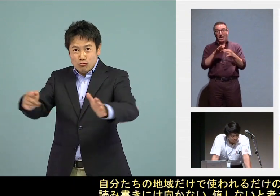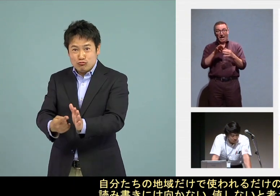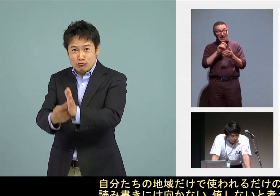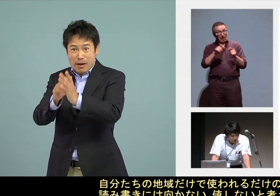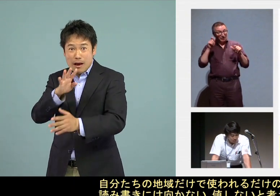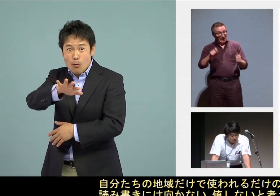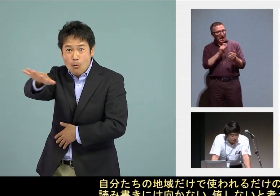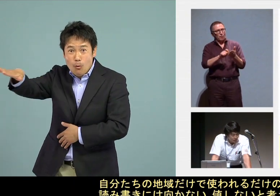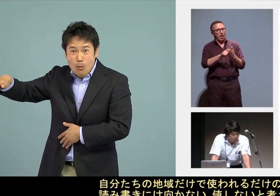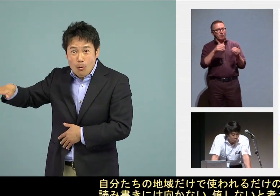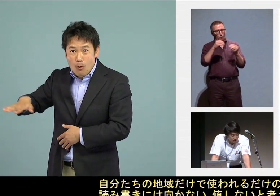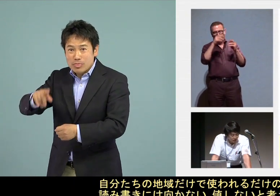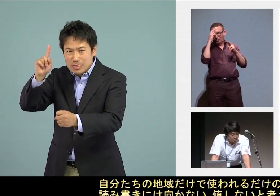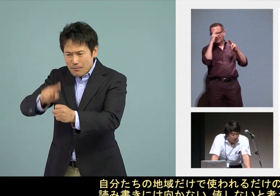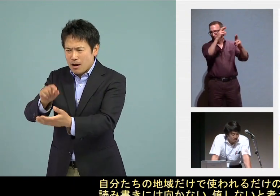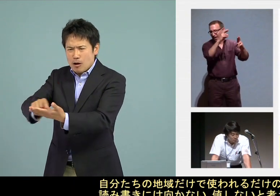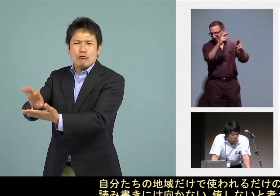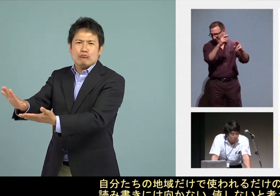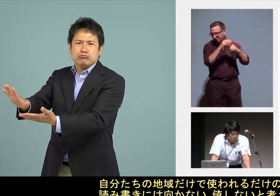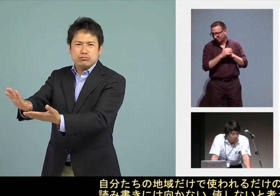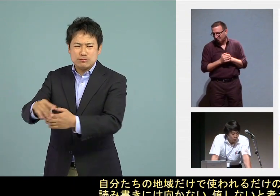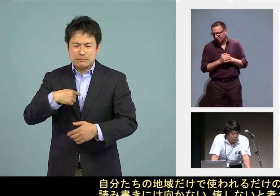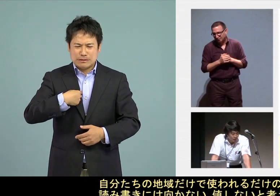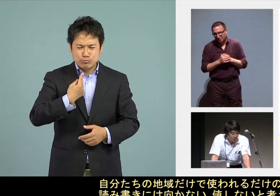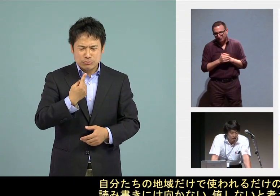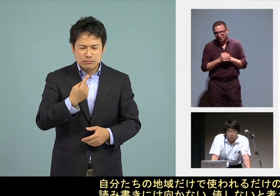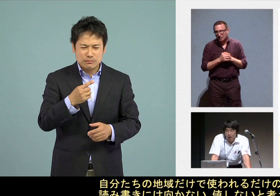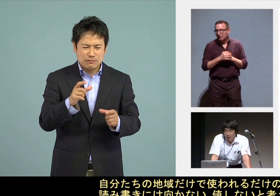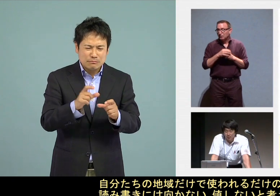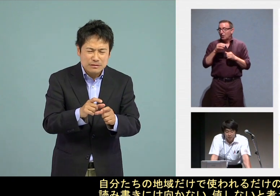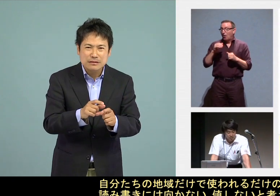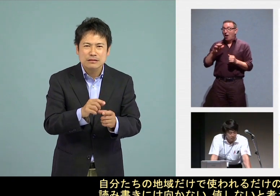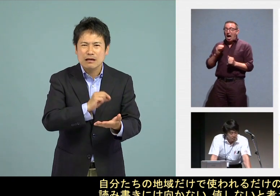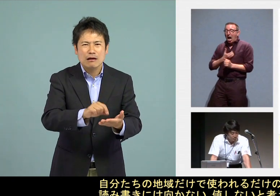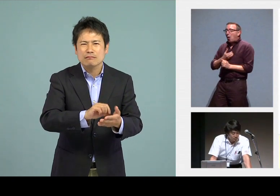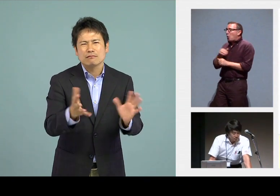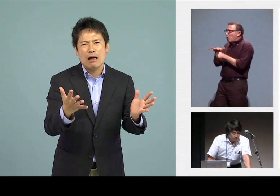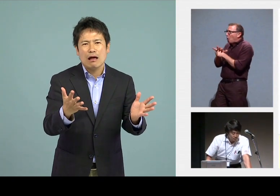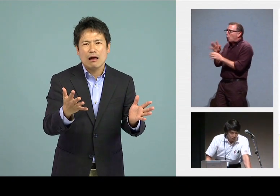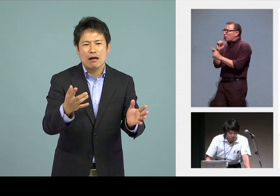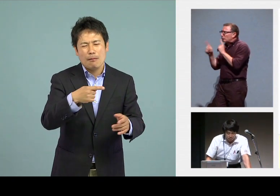the local language to be completely unsuited for reading and writing.